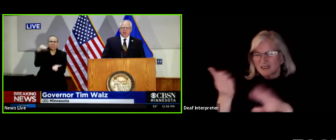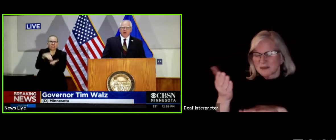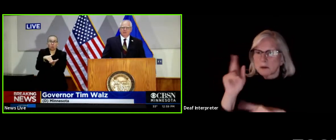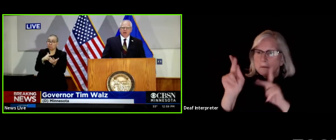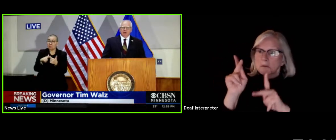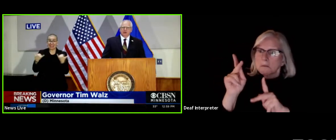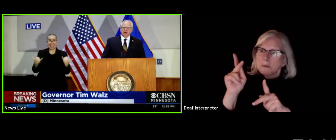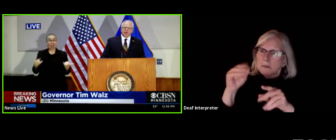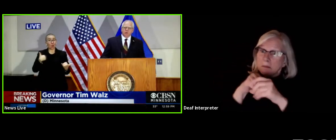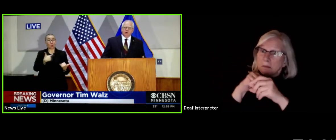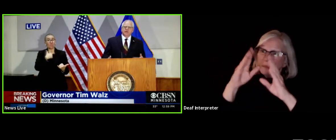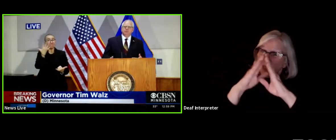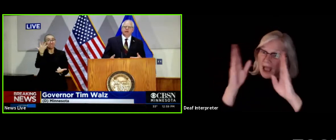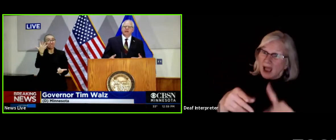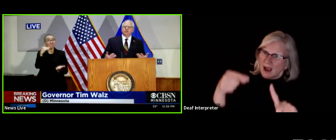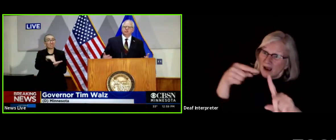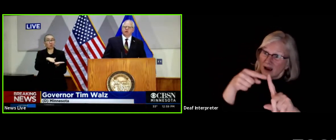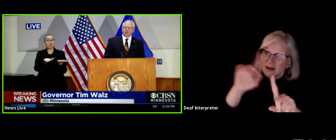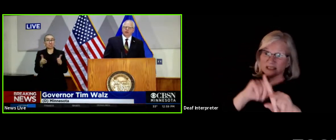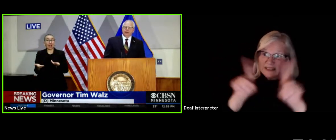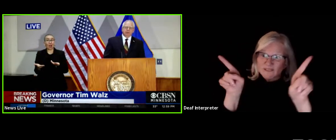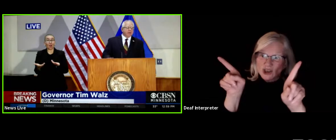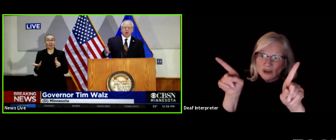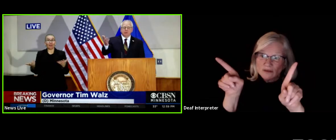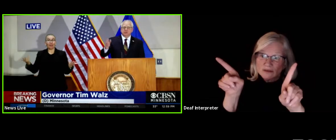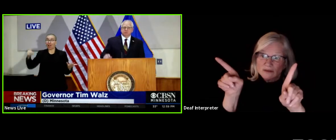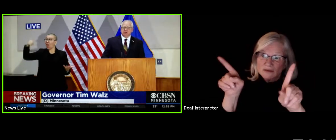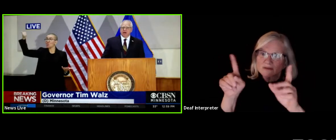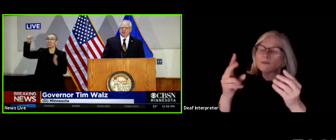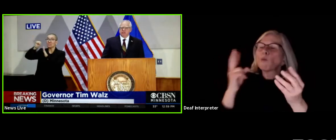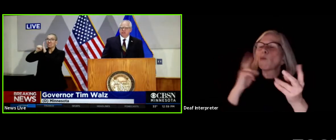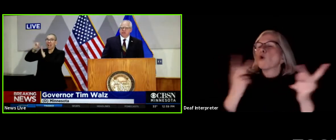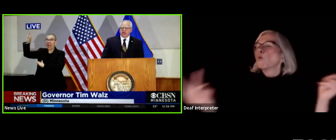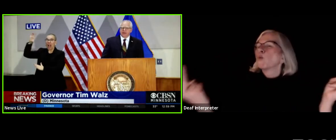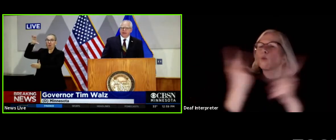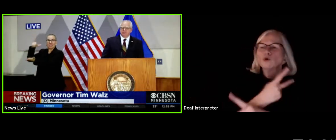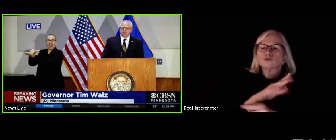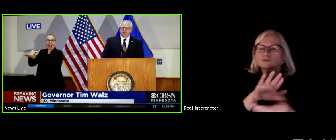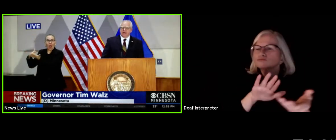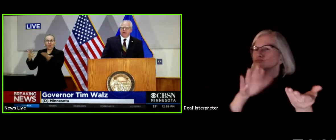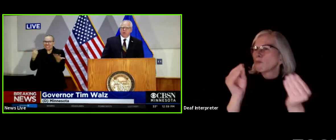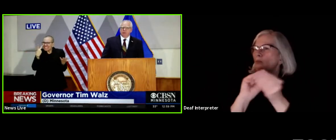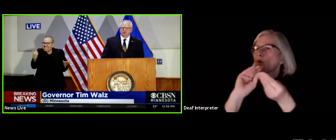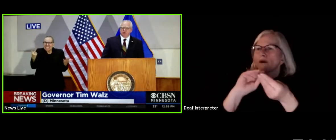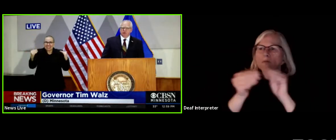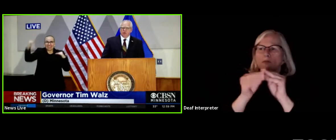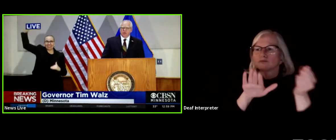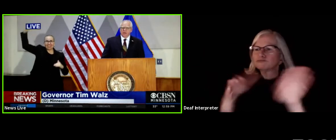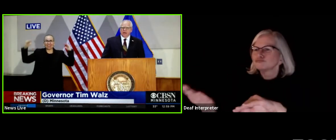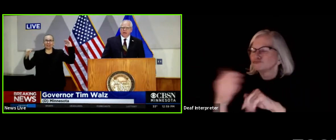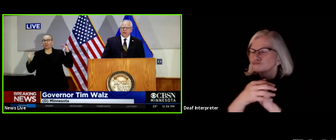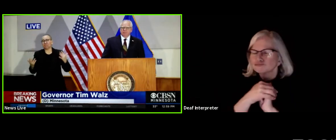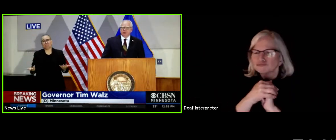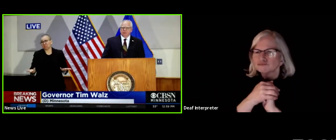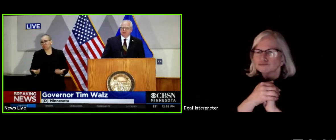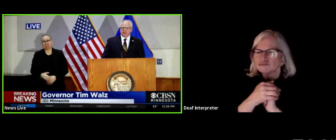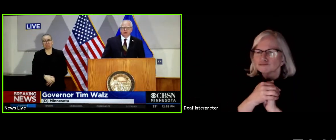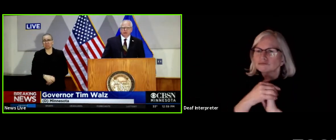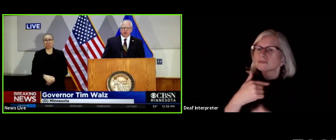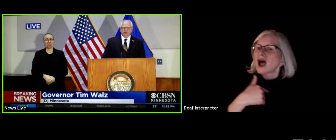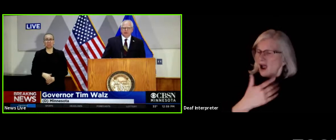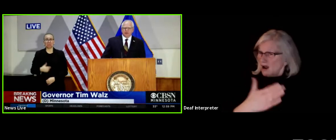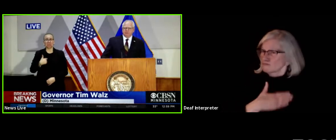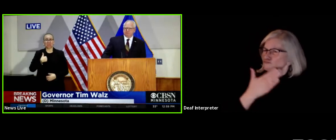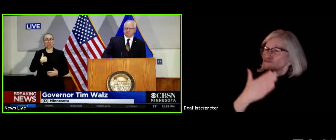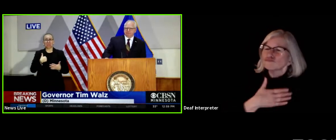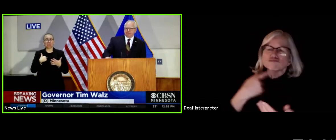I want to be very clear on what the implications are of doing that. But I'm open to the conversation. I'm simply not open to putting Minnesotans